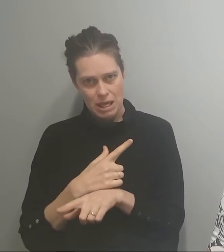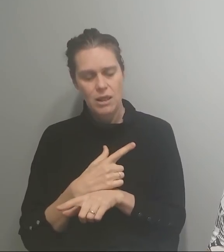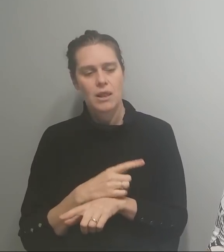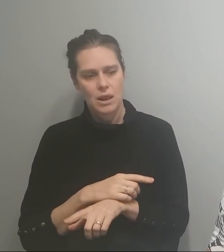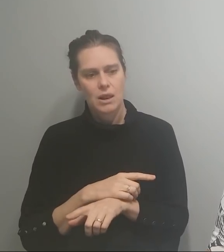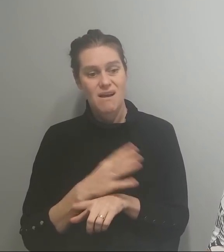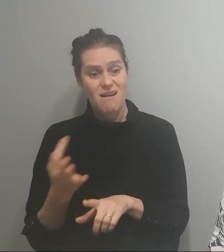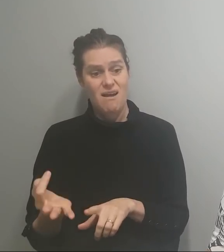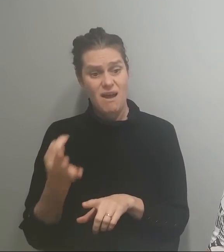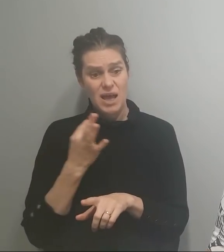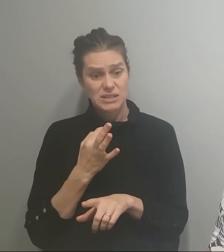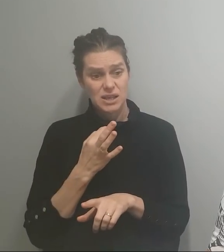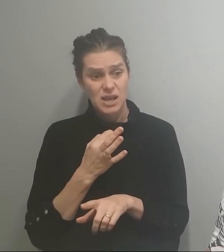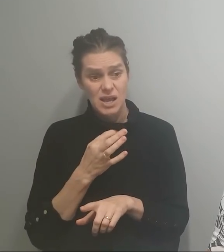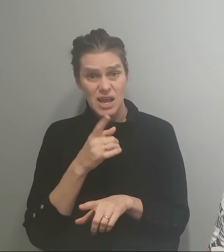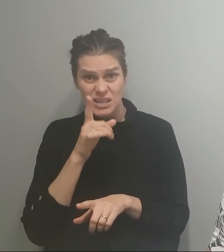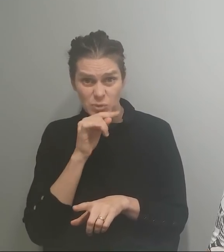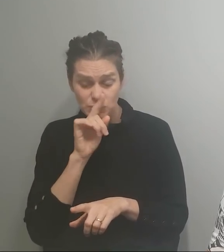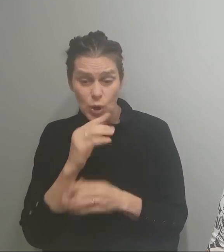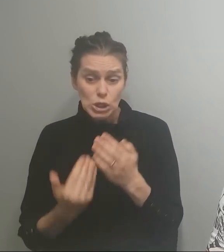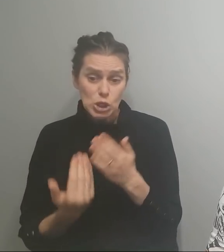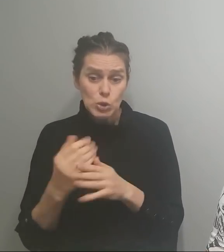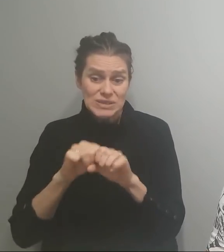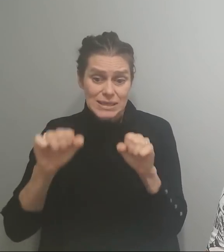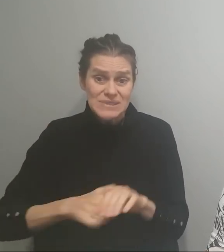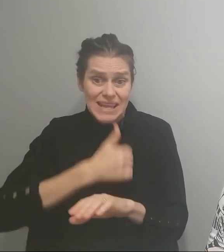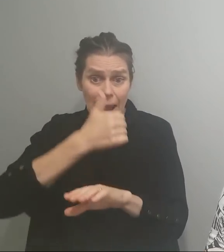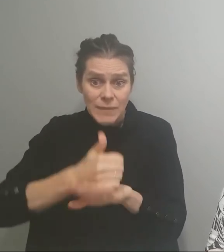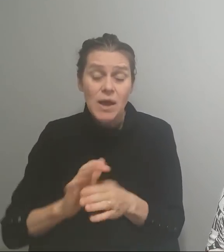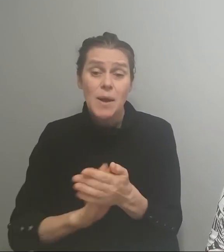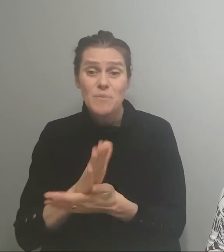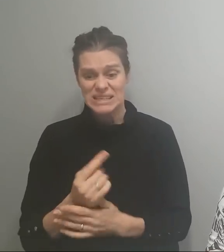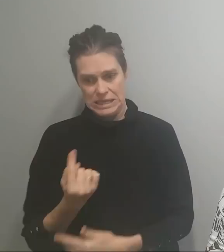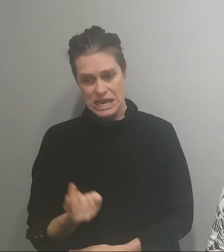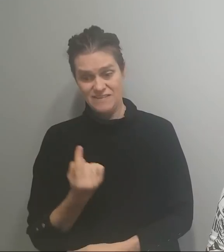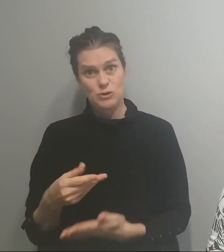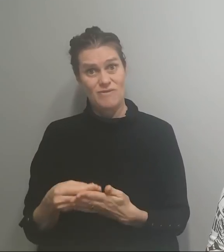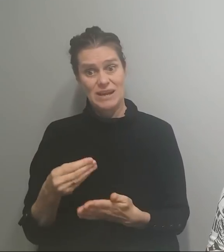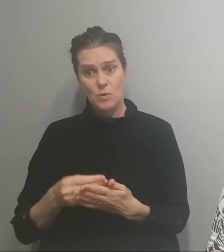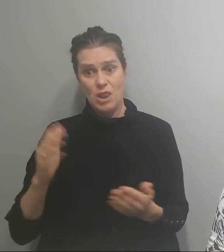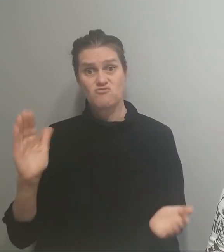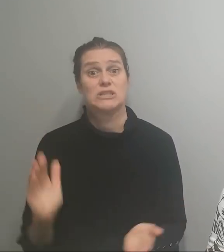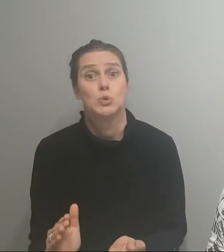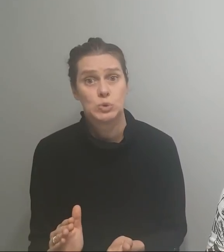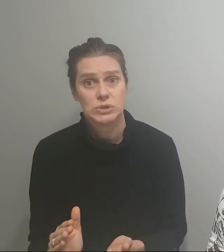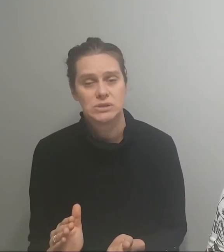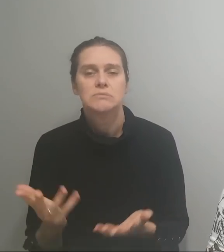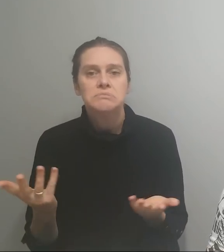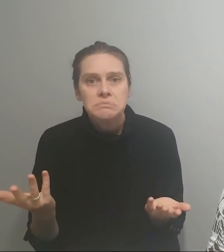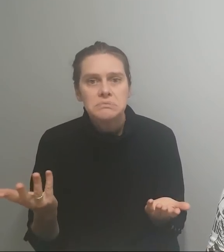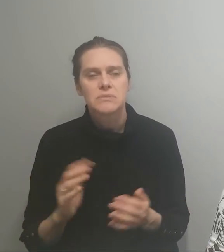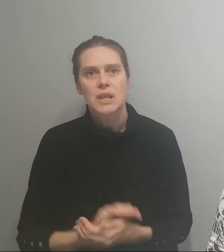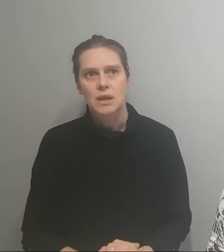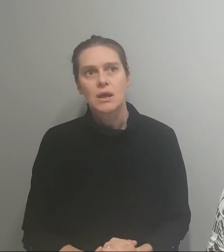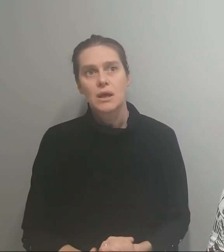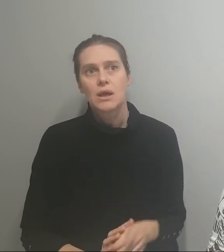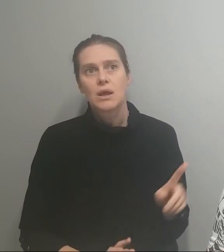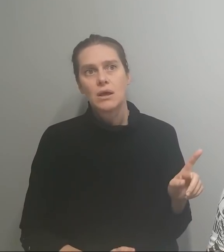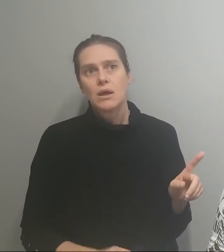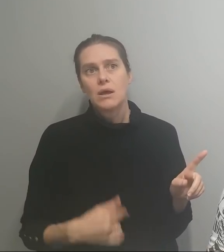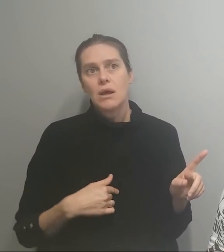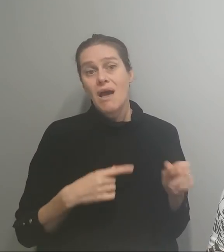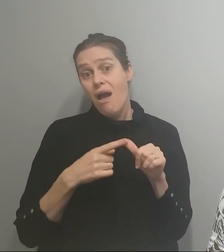will be reduced as a result of this new system? In the new system, we are putting in additional funding